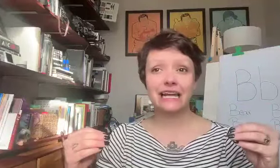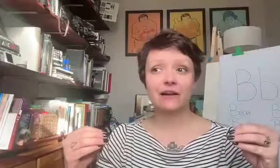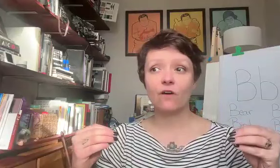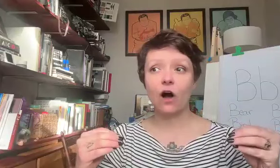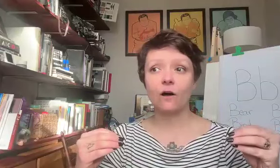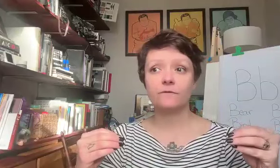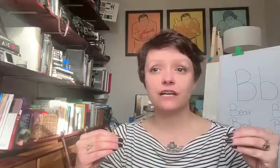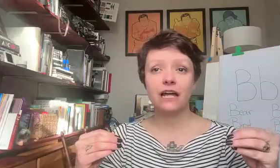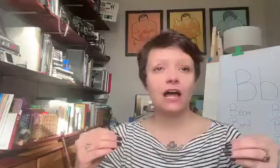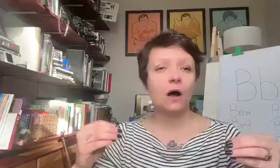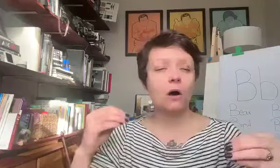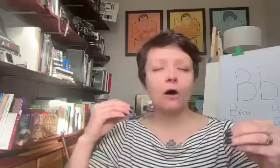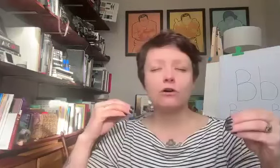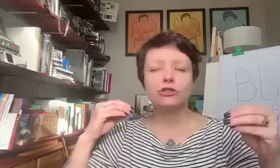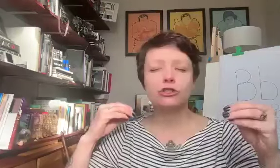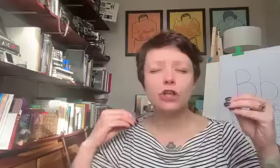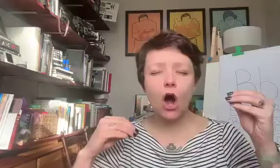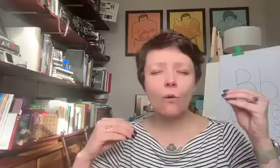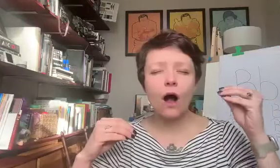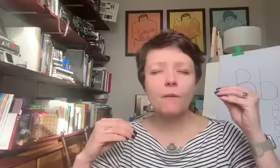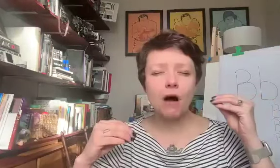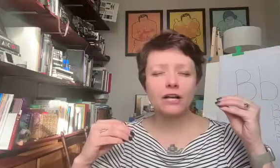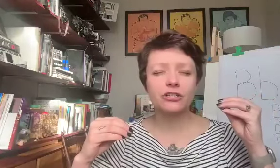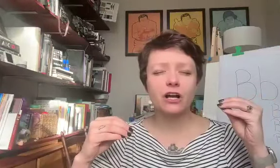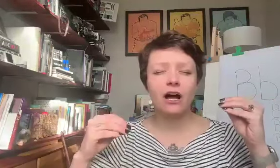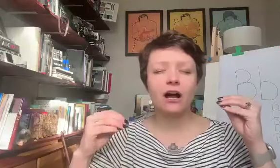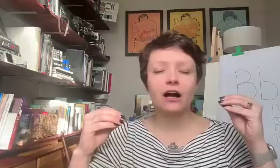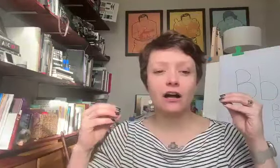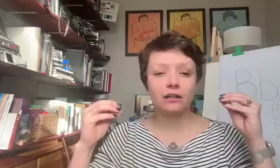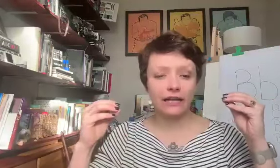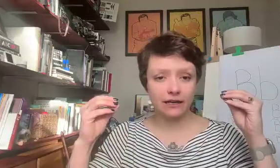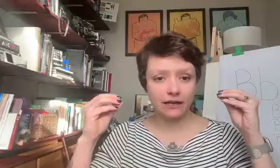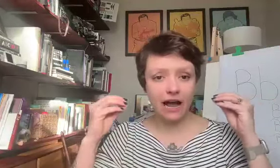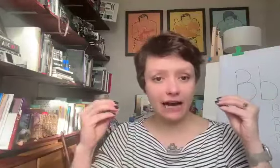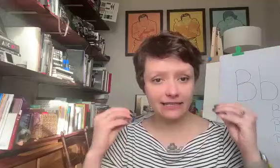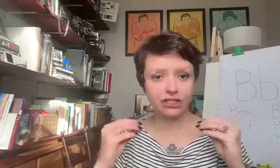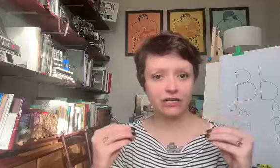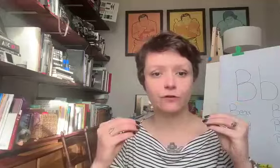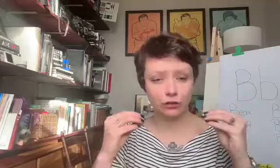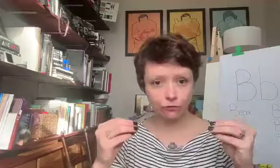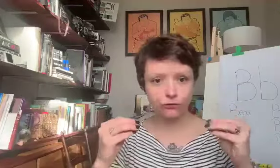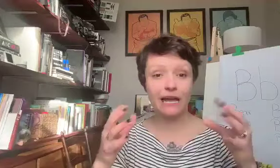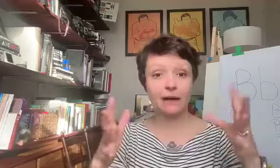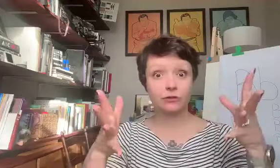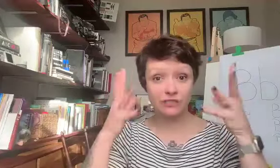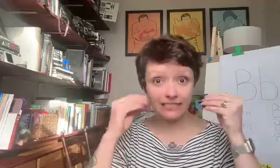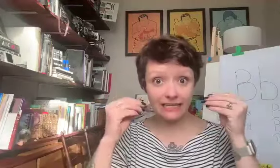it involves so much like cognition for you to be able to